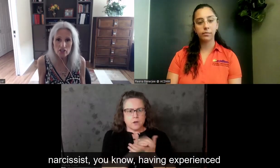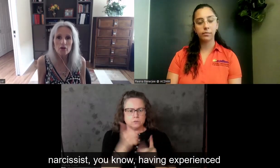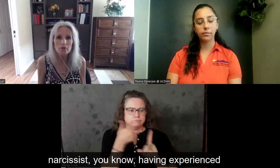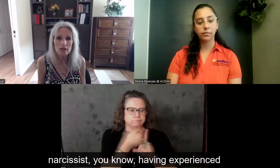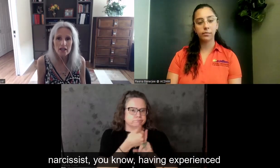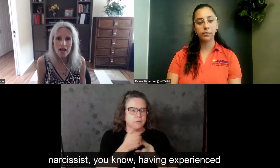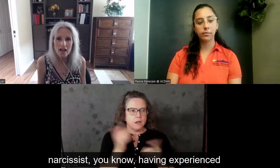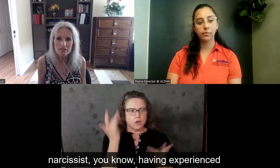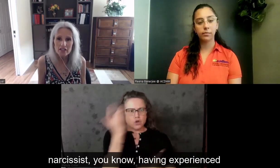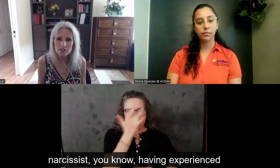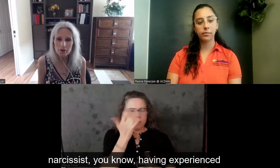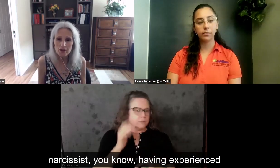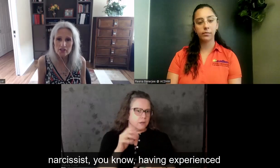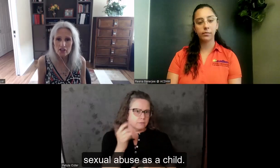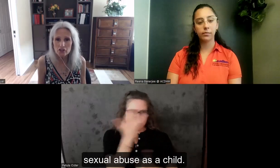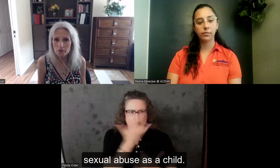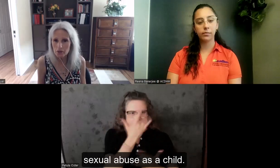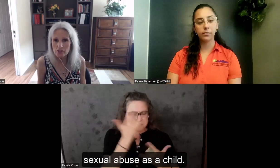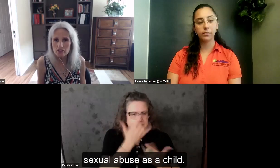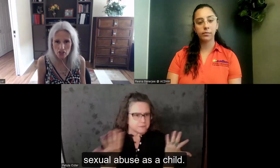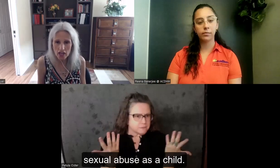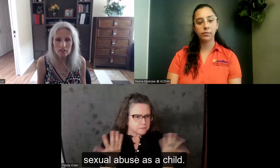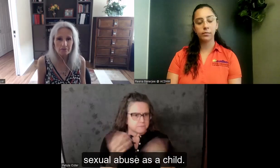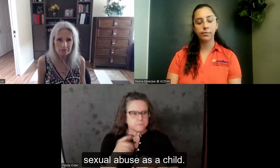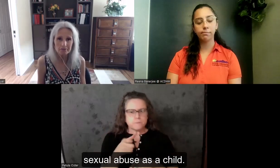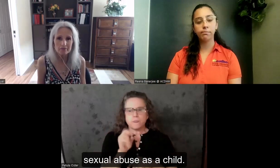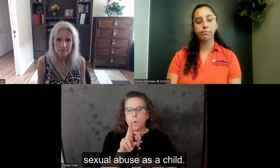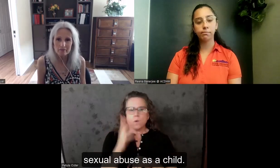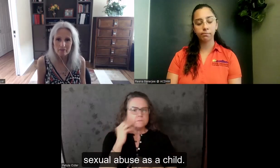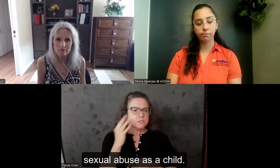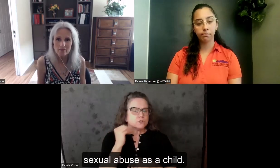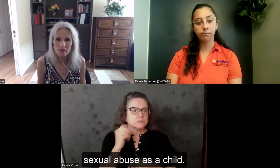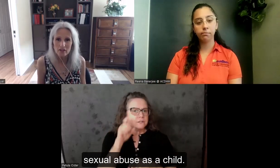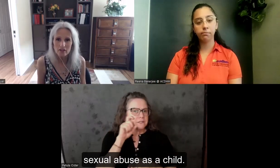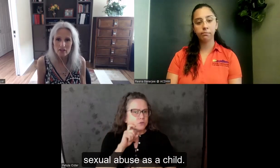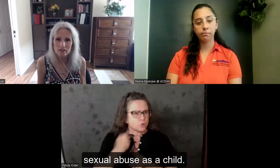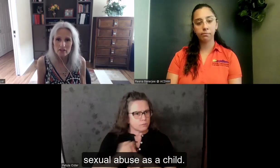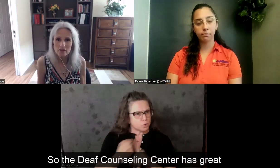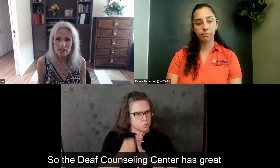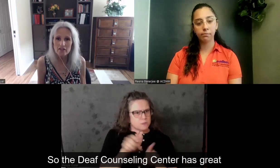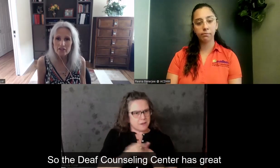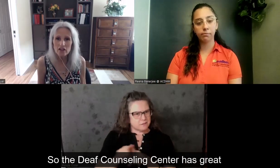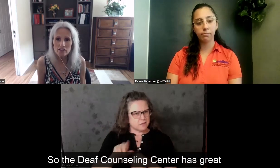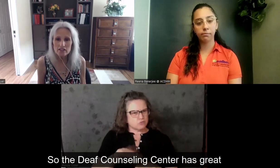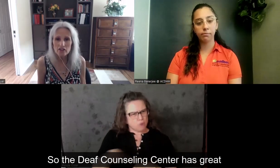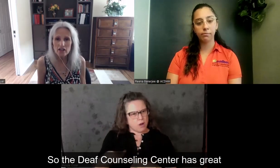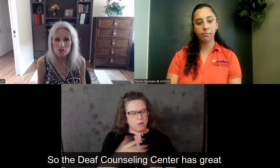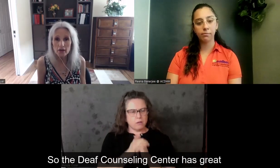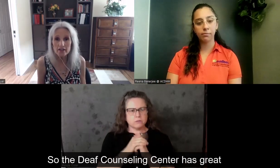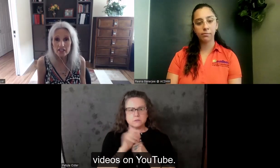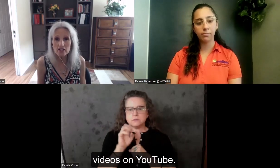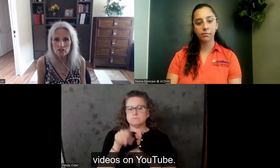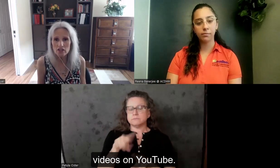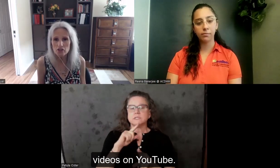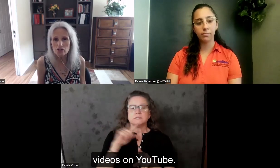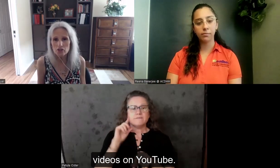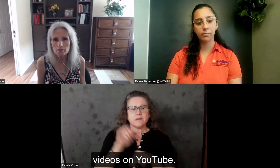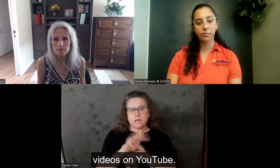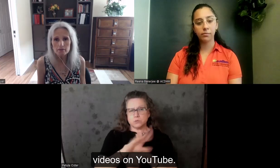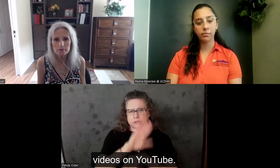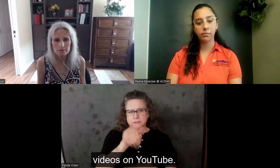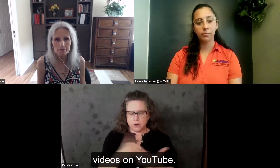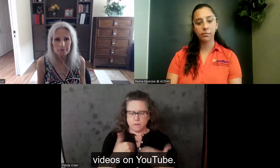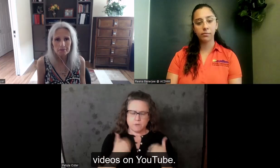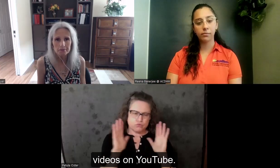narcissist, having experienced sexual abuse as a child. So the Deaf Counseling Center has great videos on